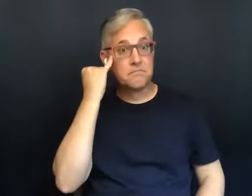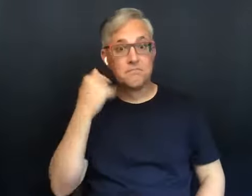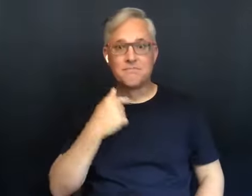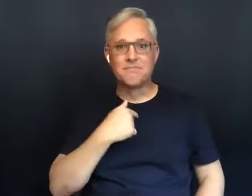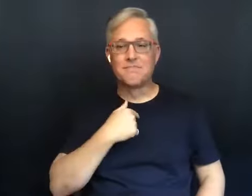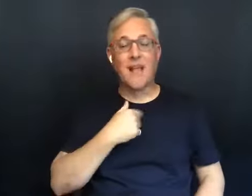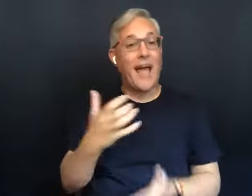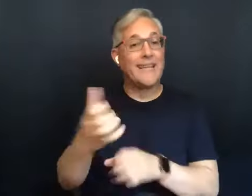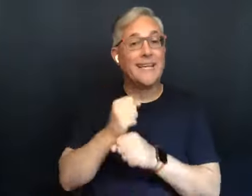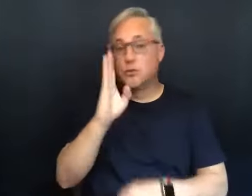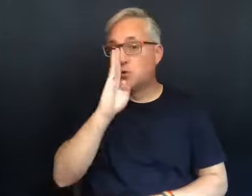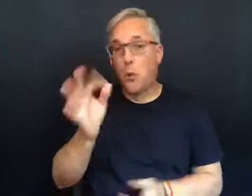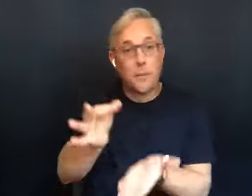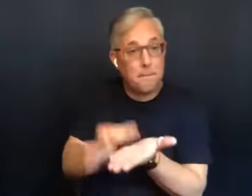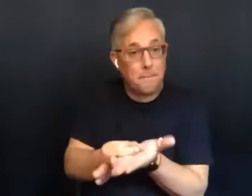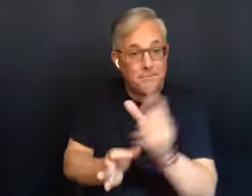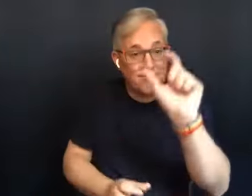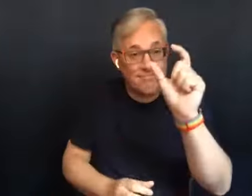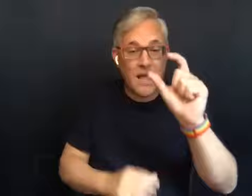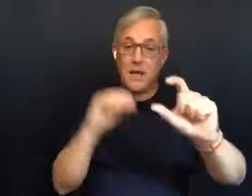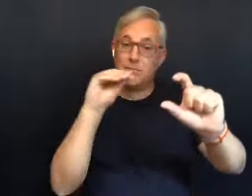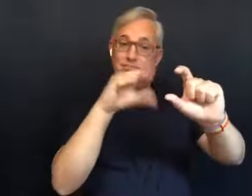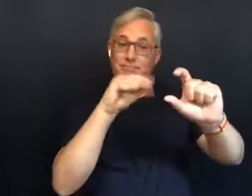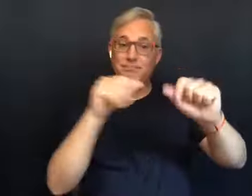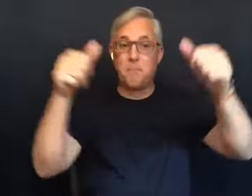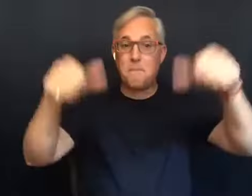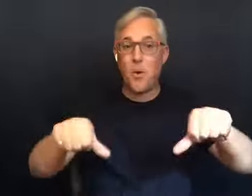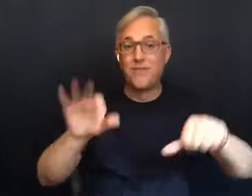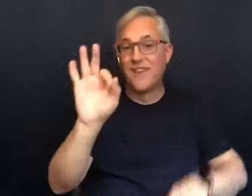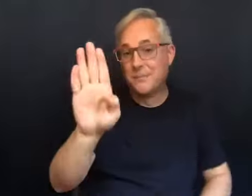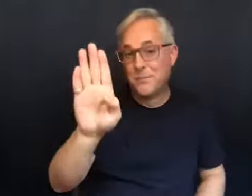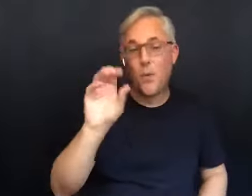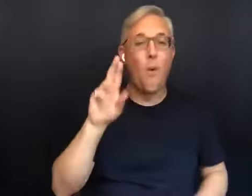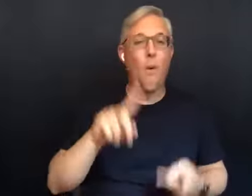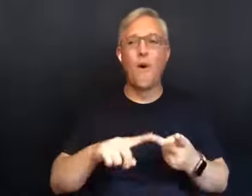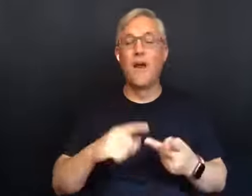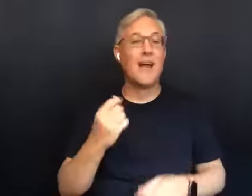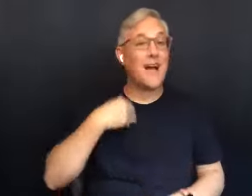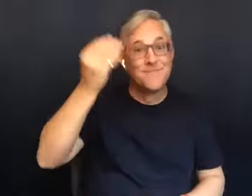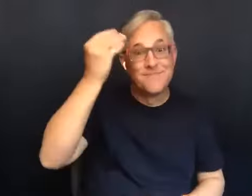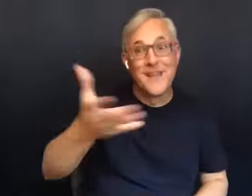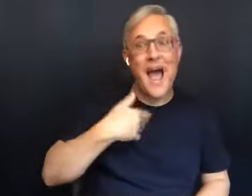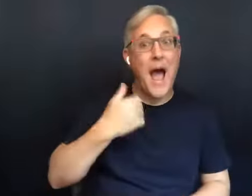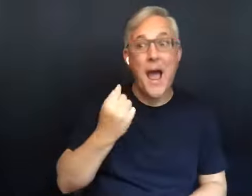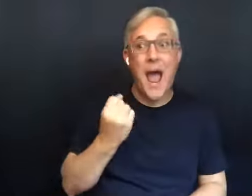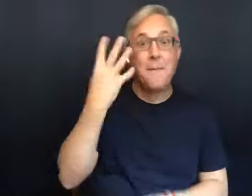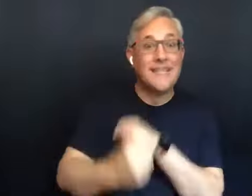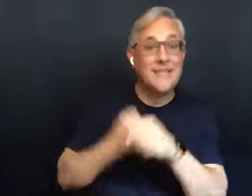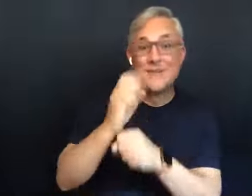about subtle online messages like posting a picture of my sobriety coin or just a number like for the number of years that